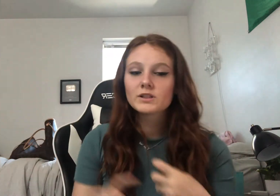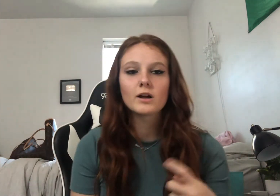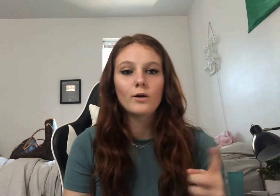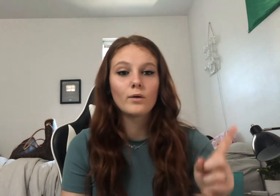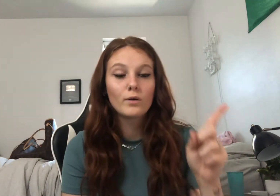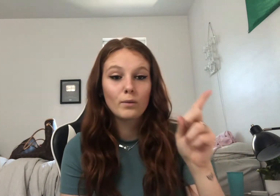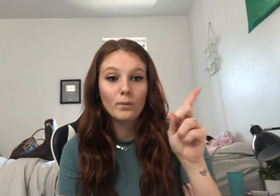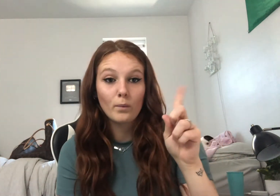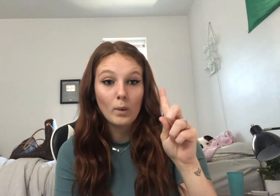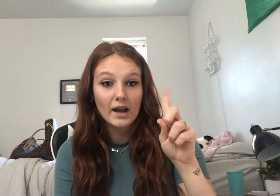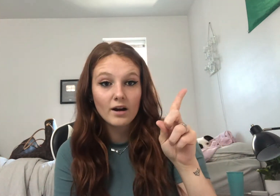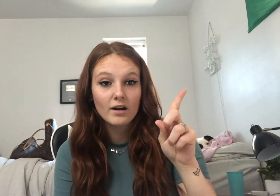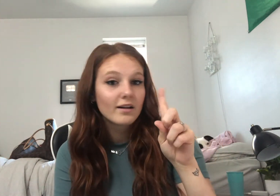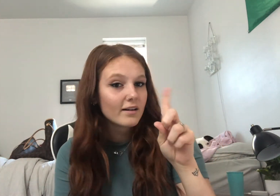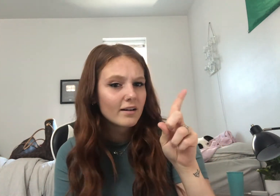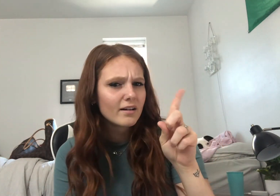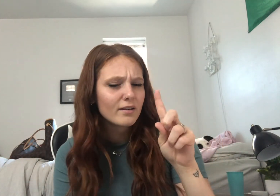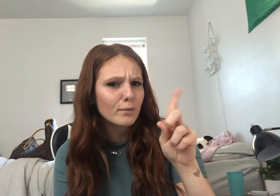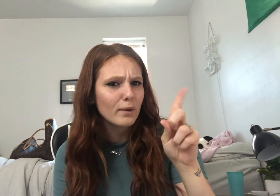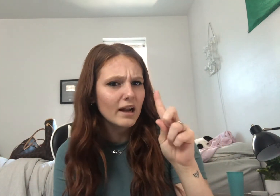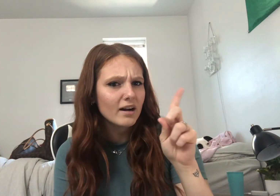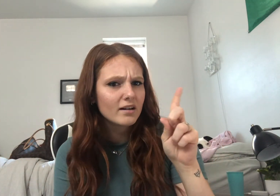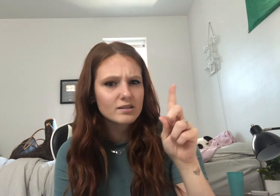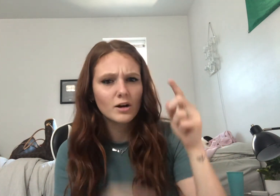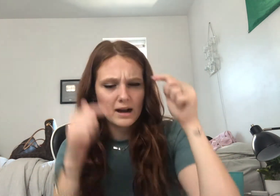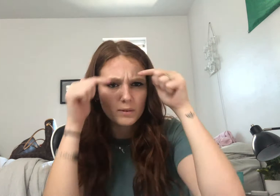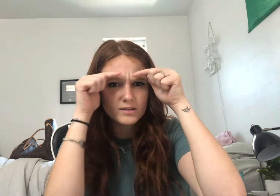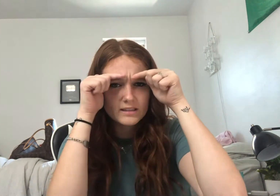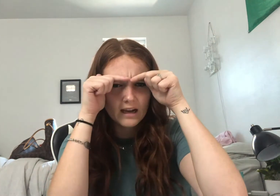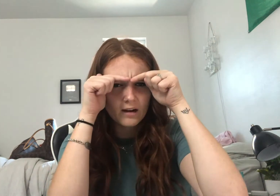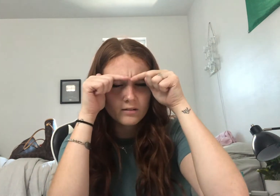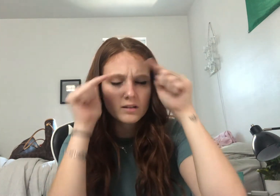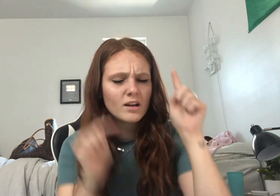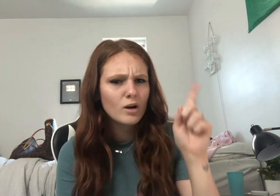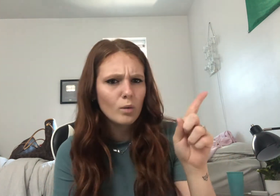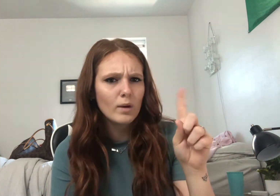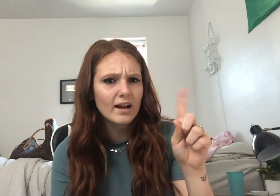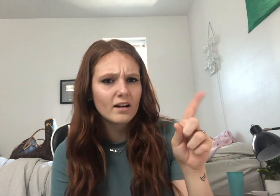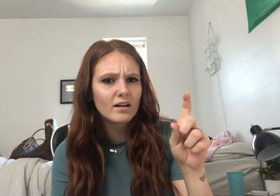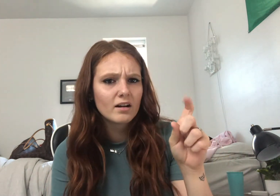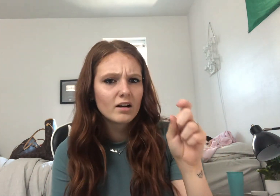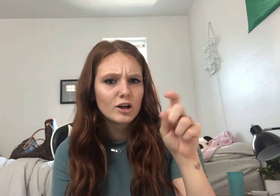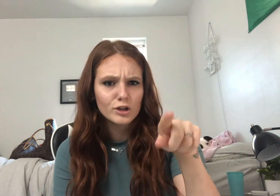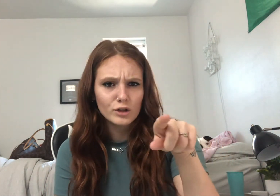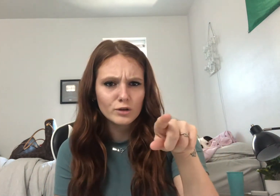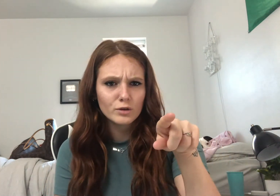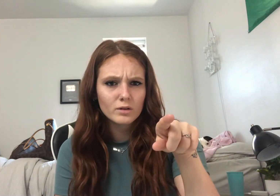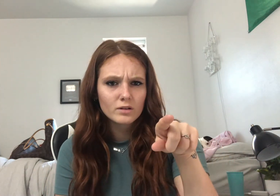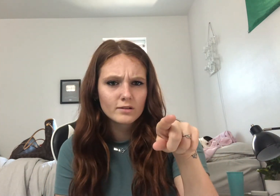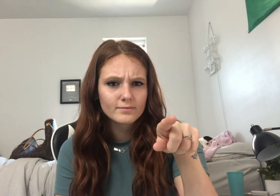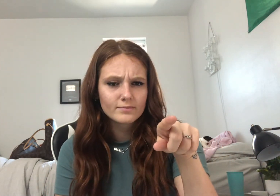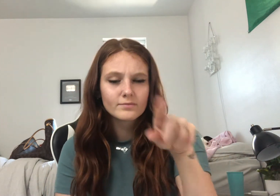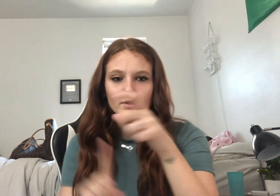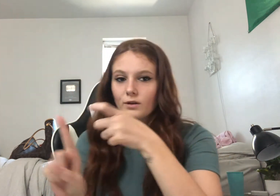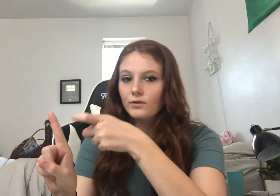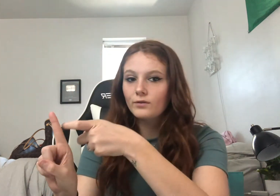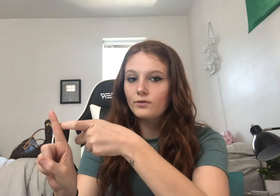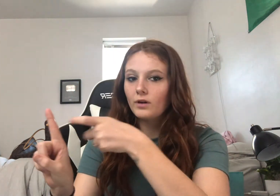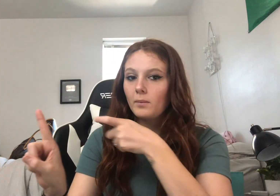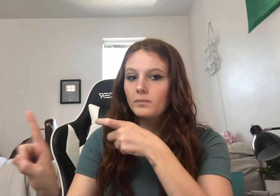So, where, so eyebrows down, where you from?